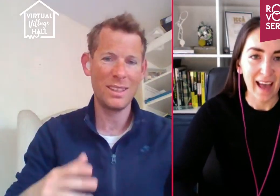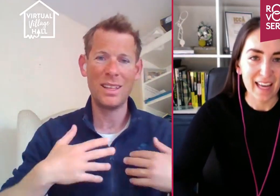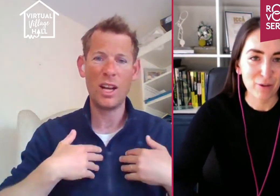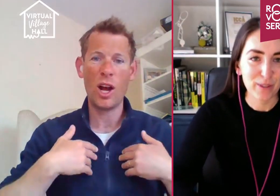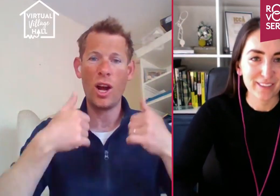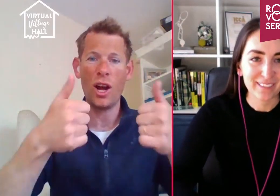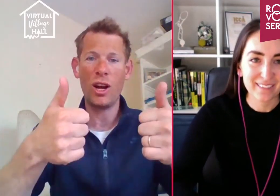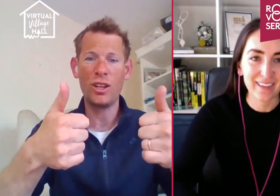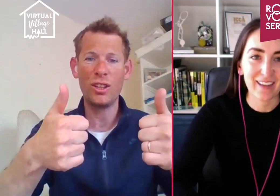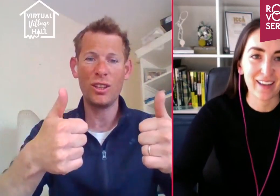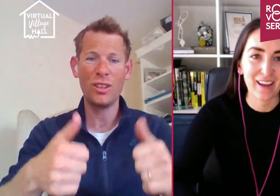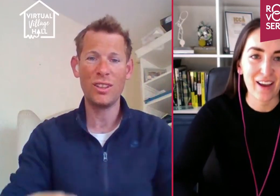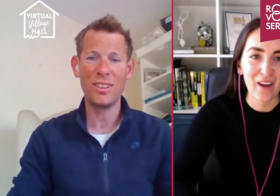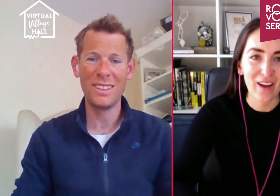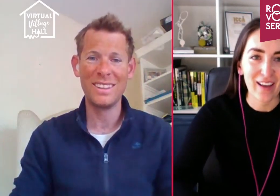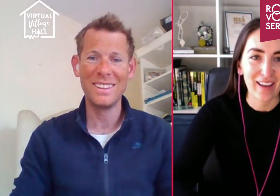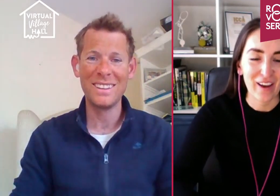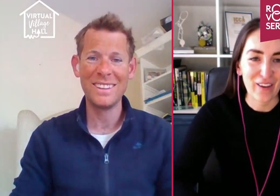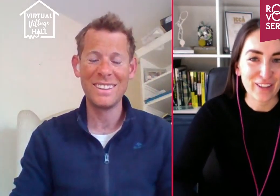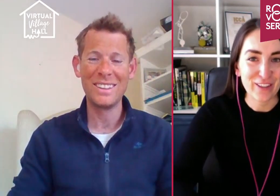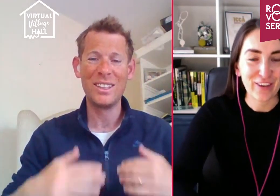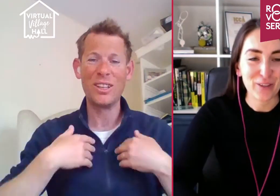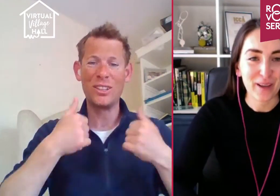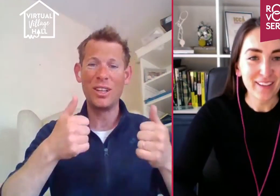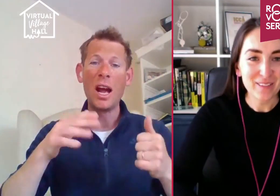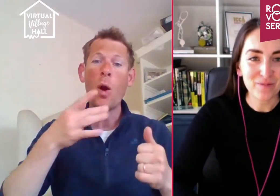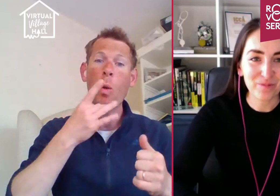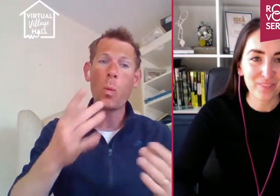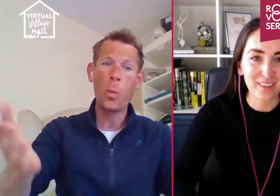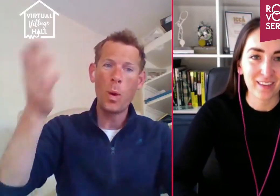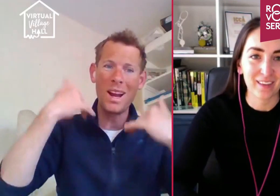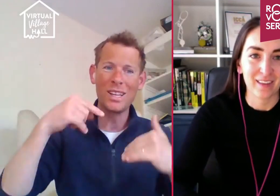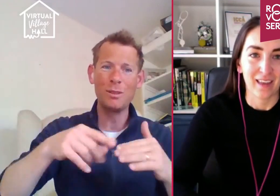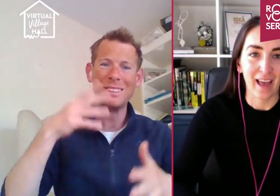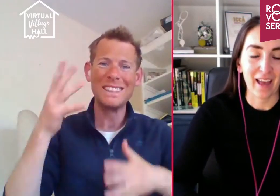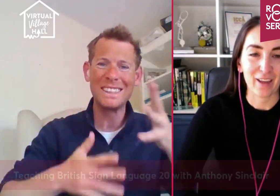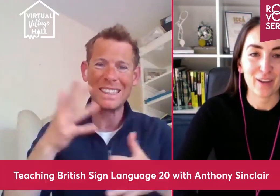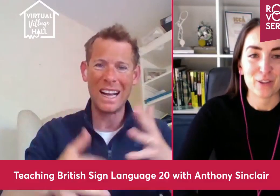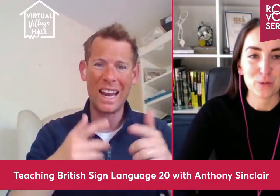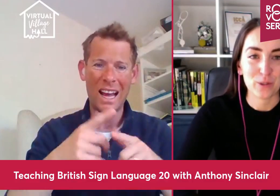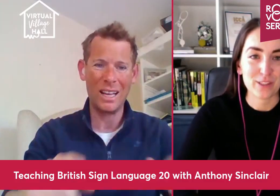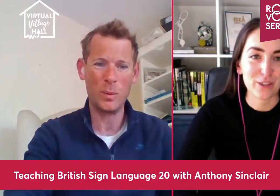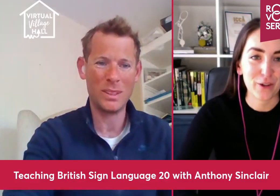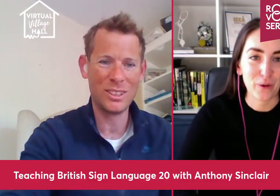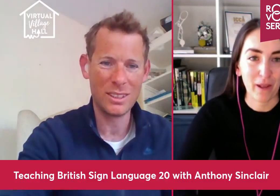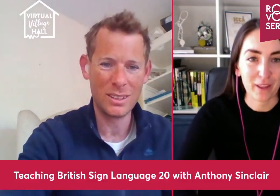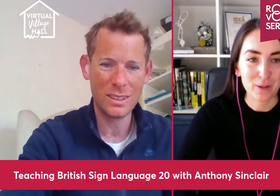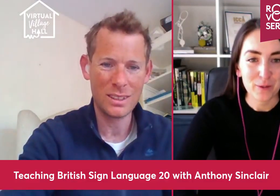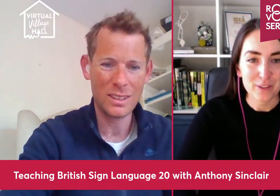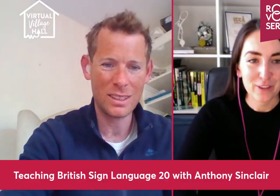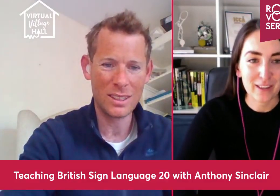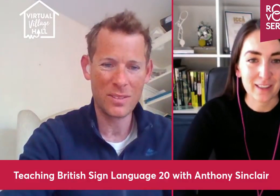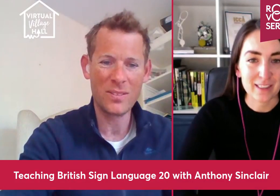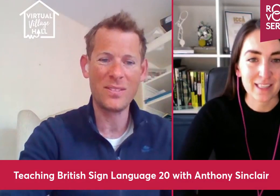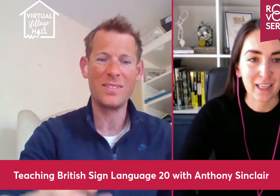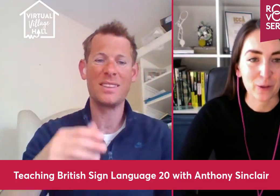Hi everyone, how are you? Are you well? I just want to welcome you to the sign language